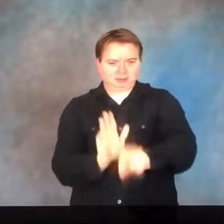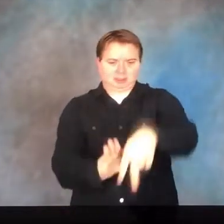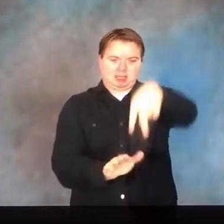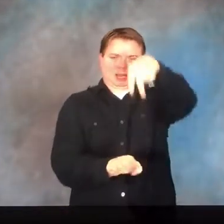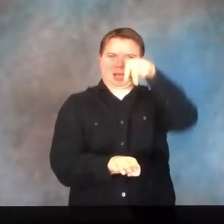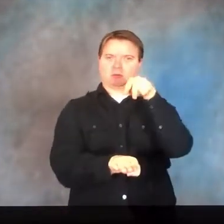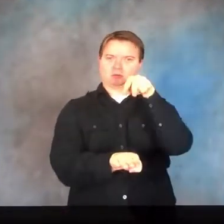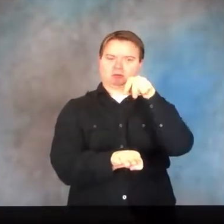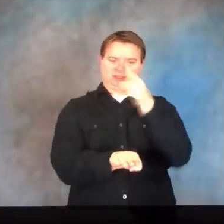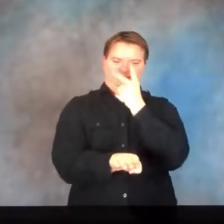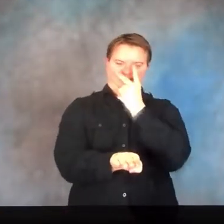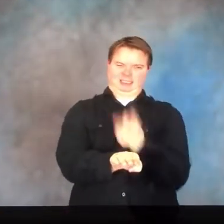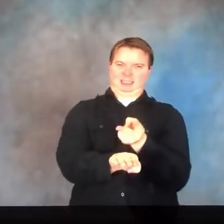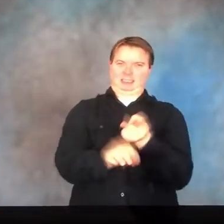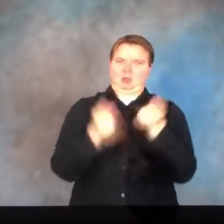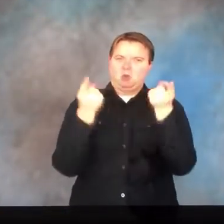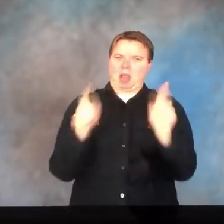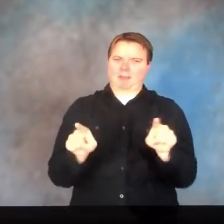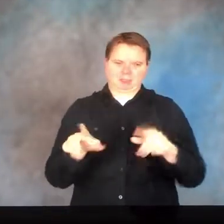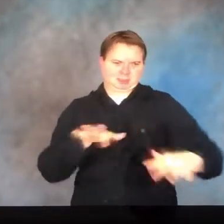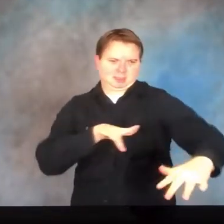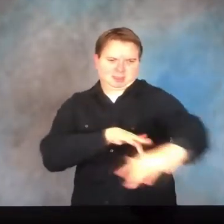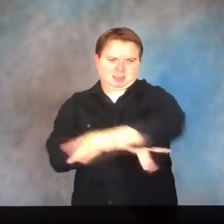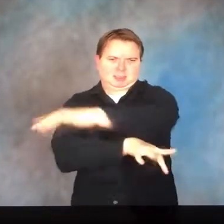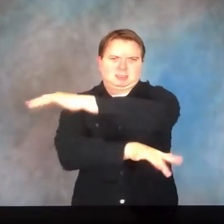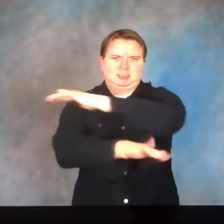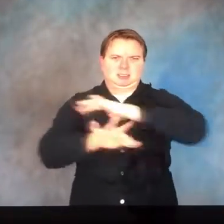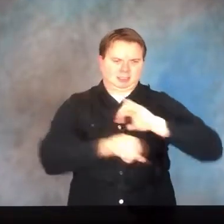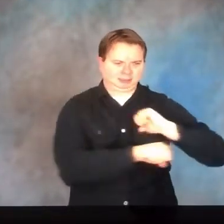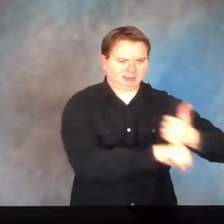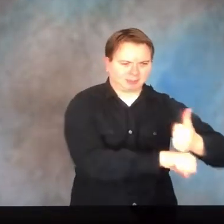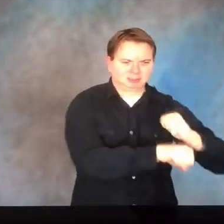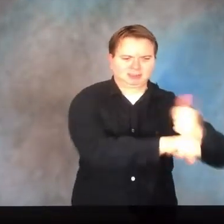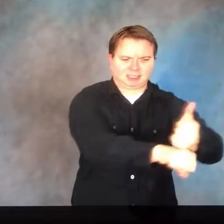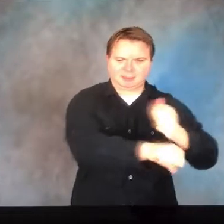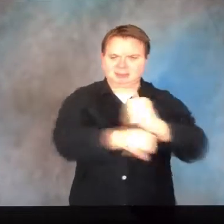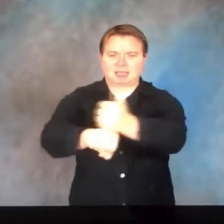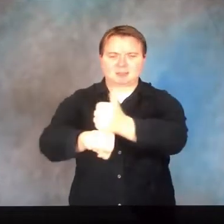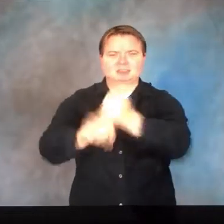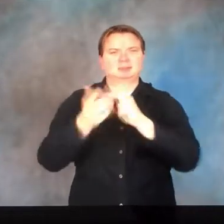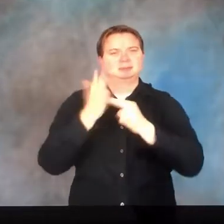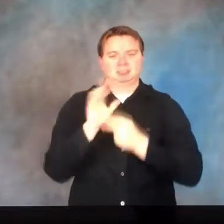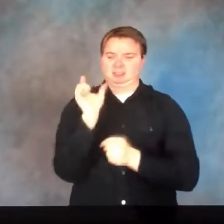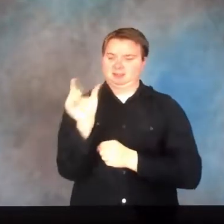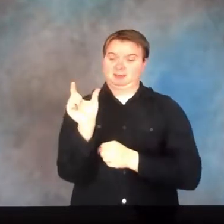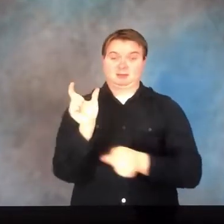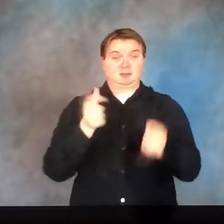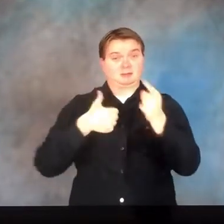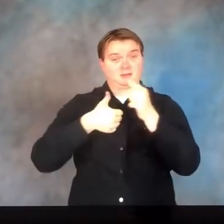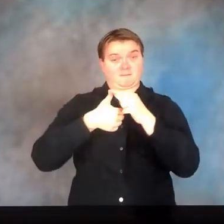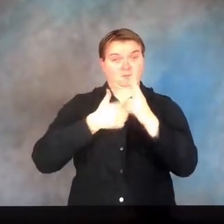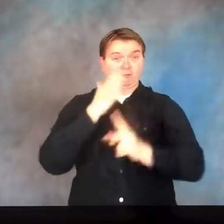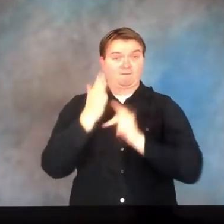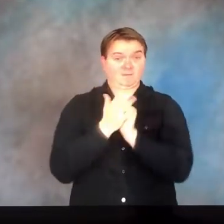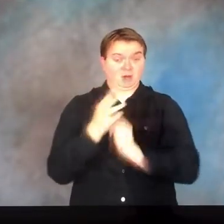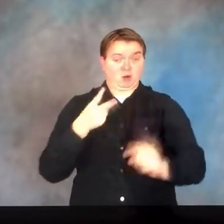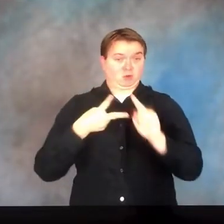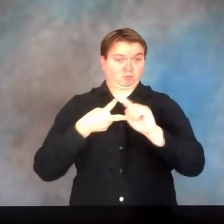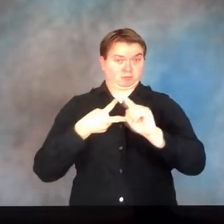things. Plus, what happened out in the scenery around it. So again, the first